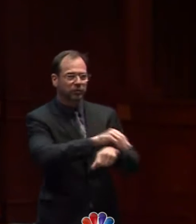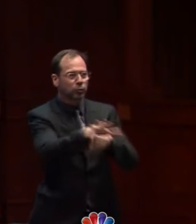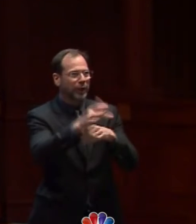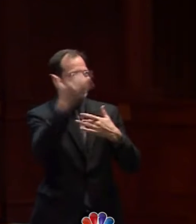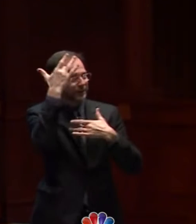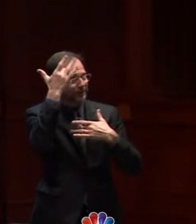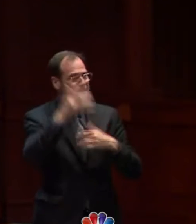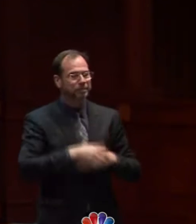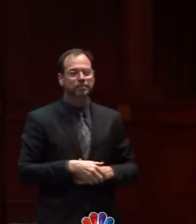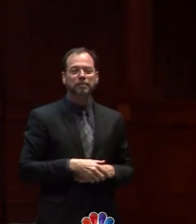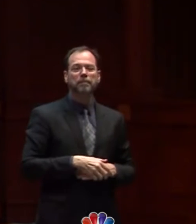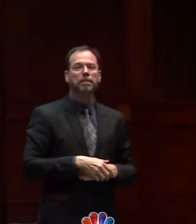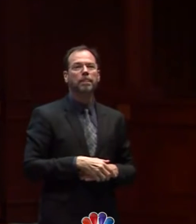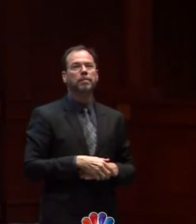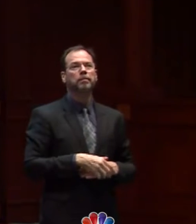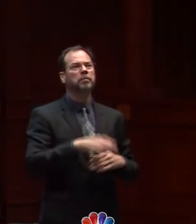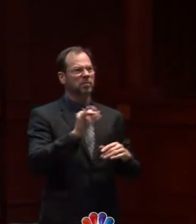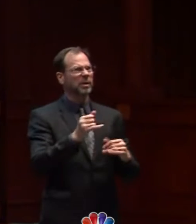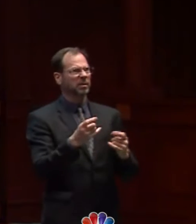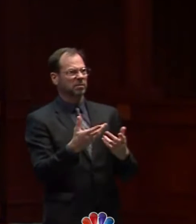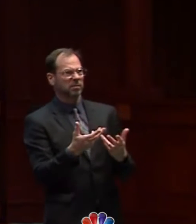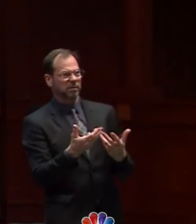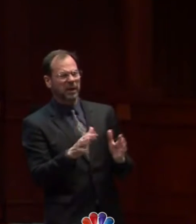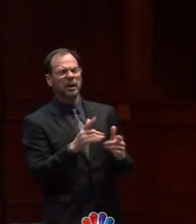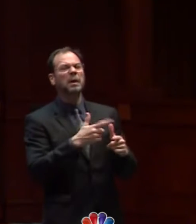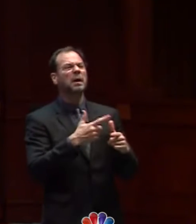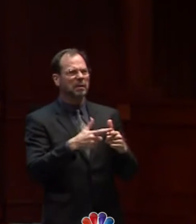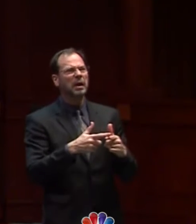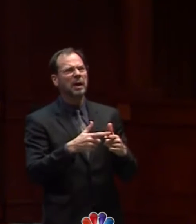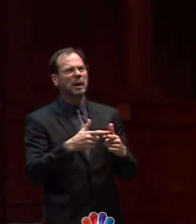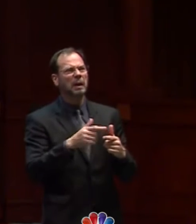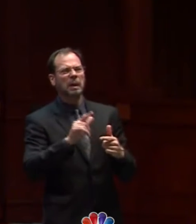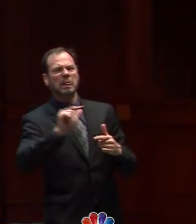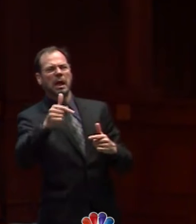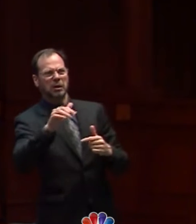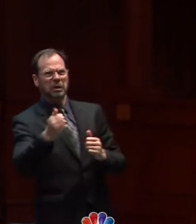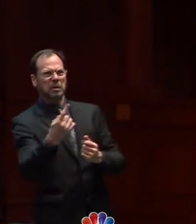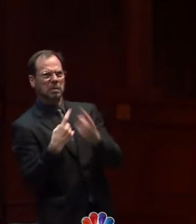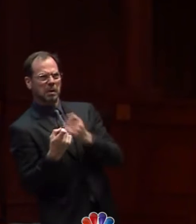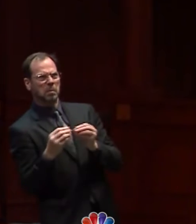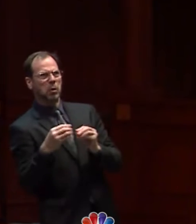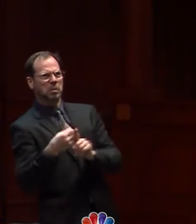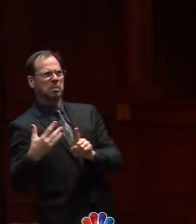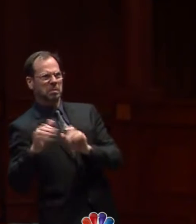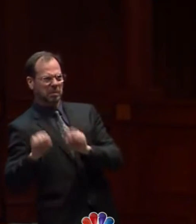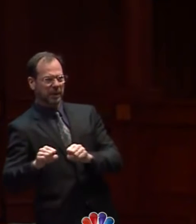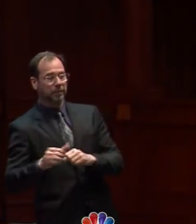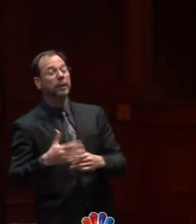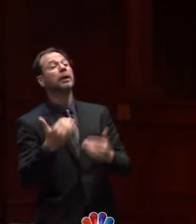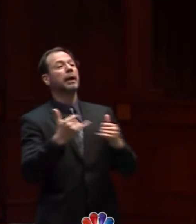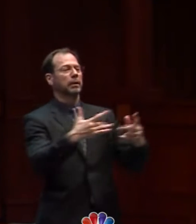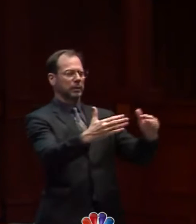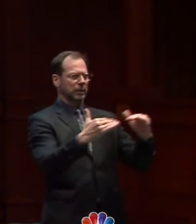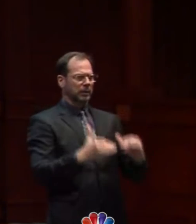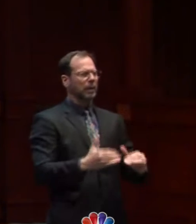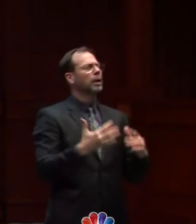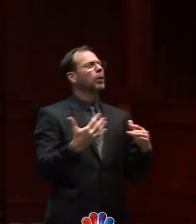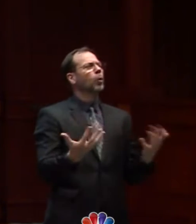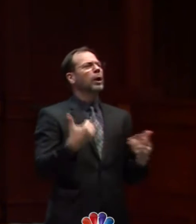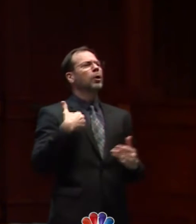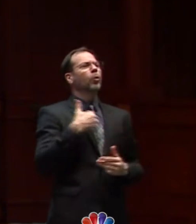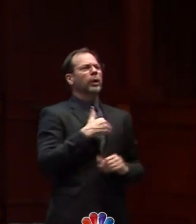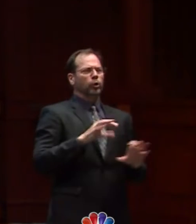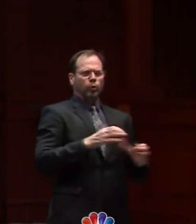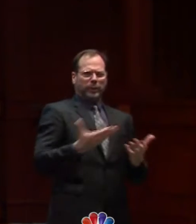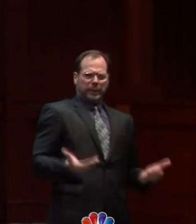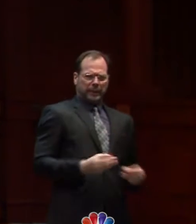With that said, and we'll be happy to take some questions about those details and others later, but I want to move into what is being done in the state of